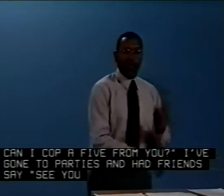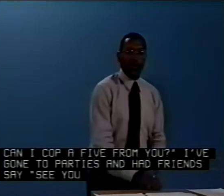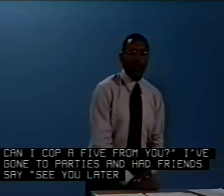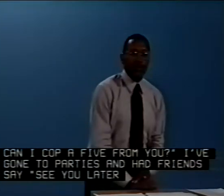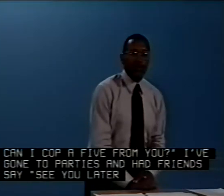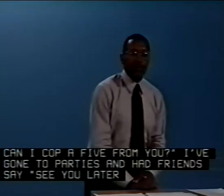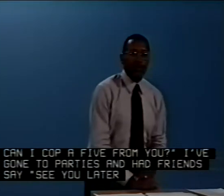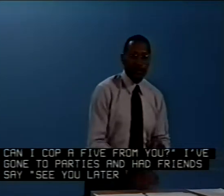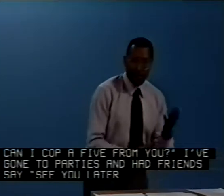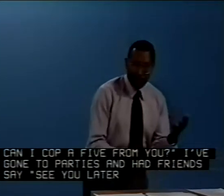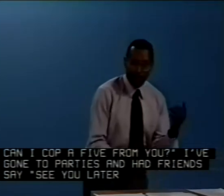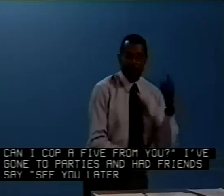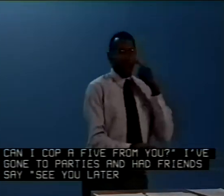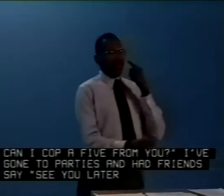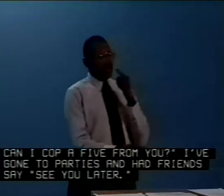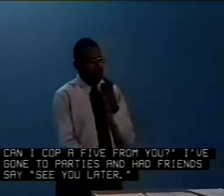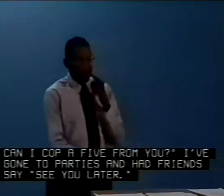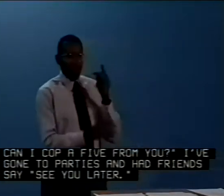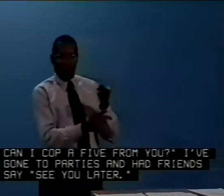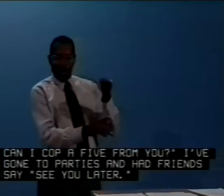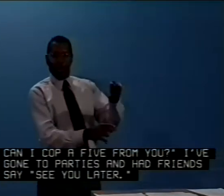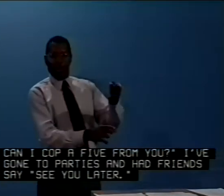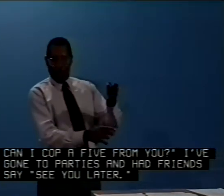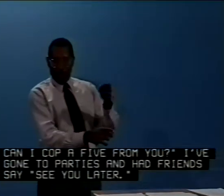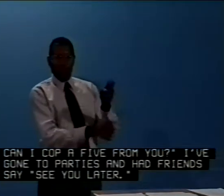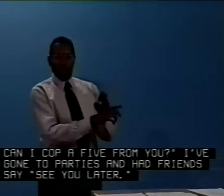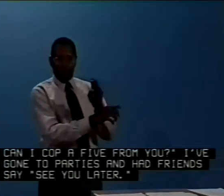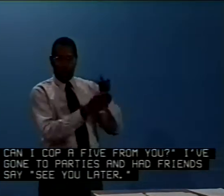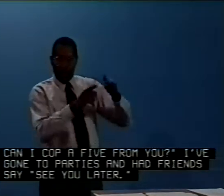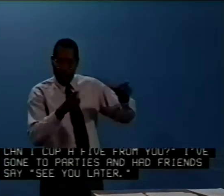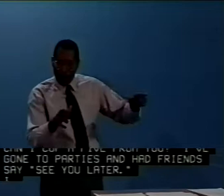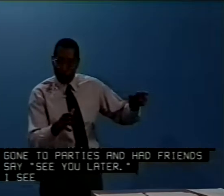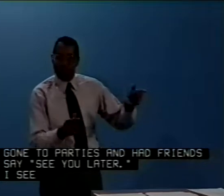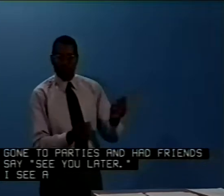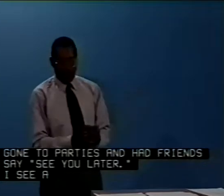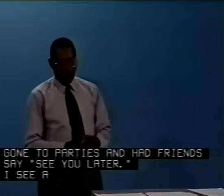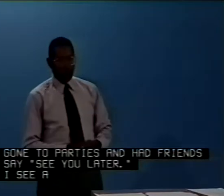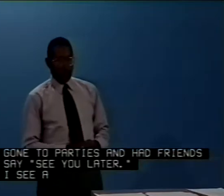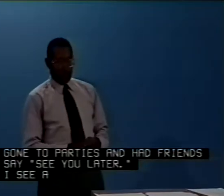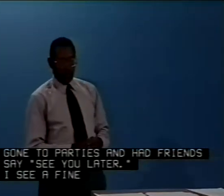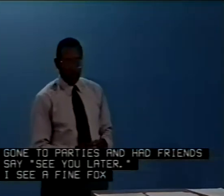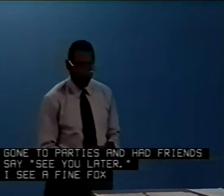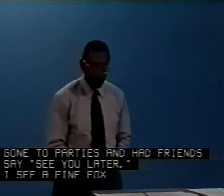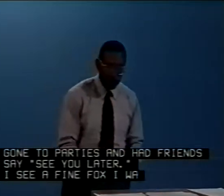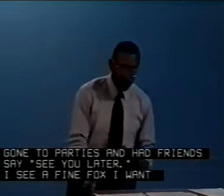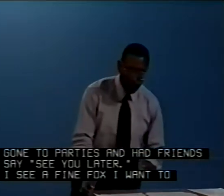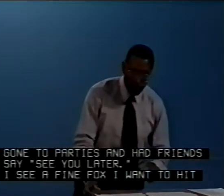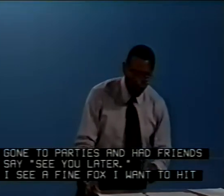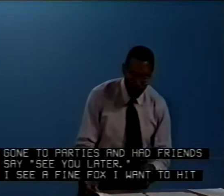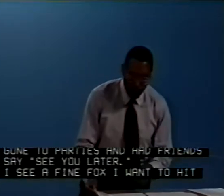I see a fine fox I want to hit on." And deaf black people are using this language as well.